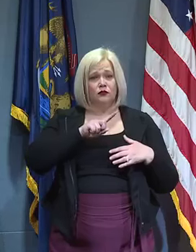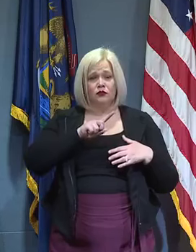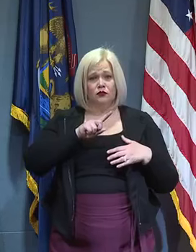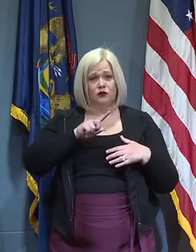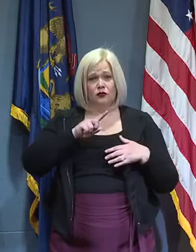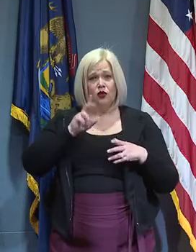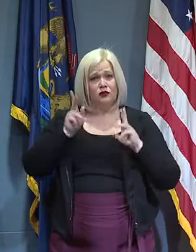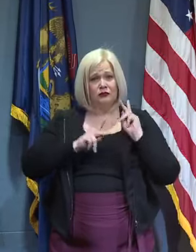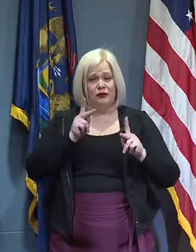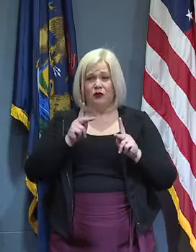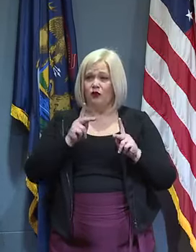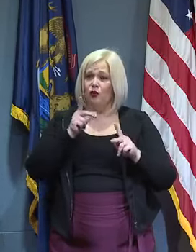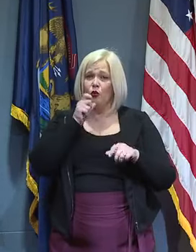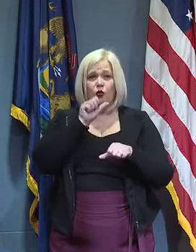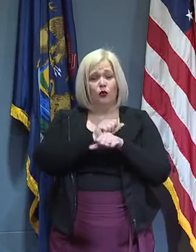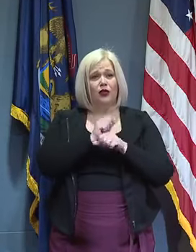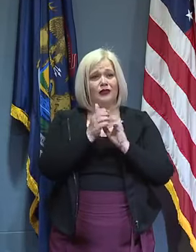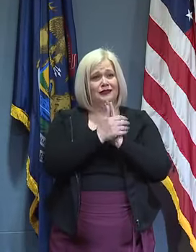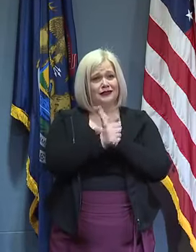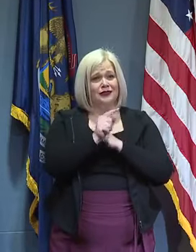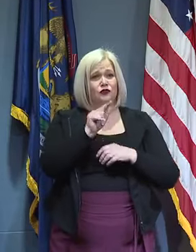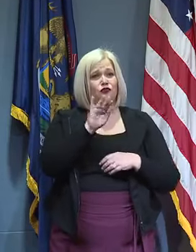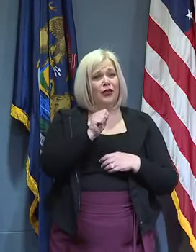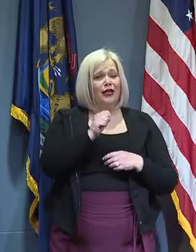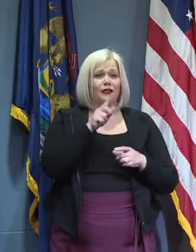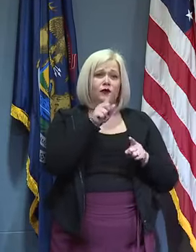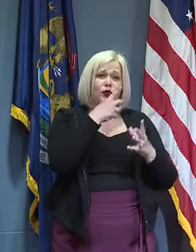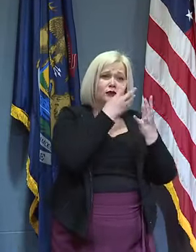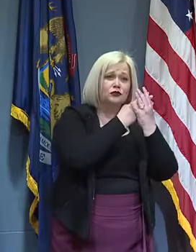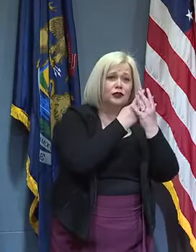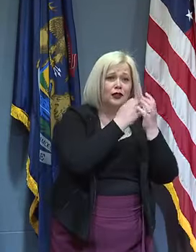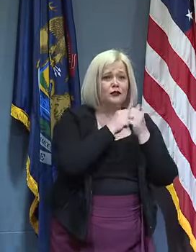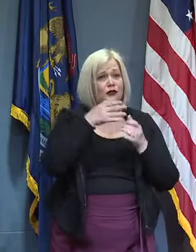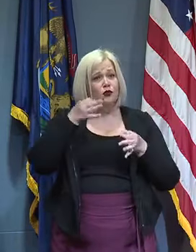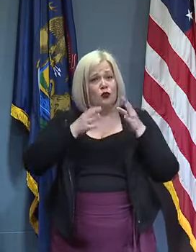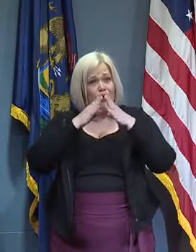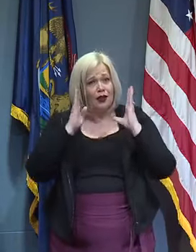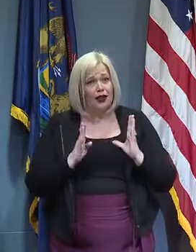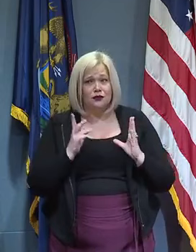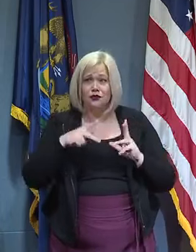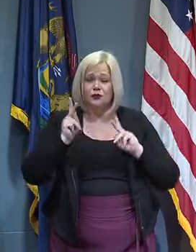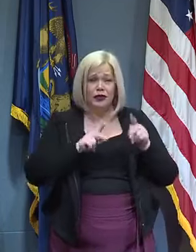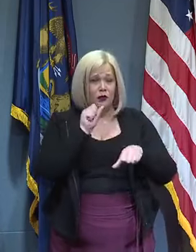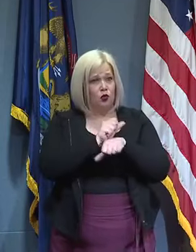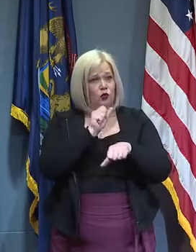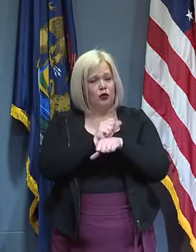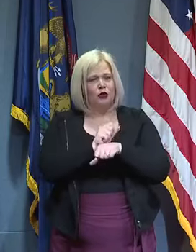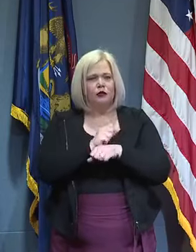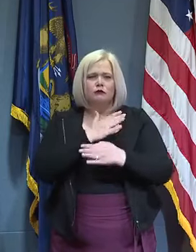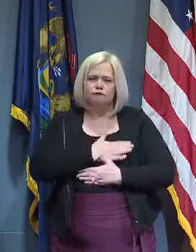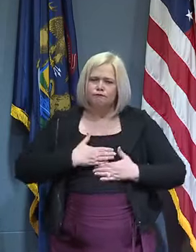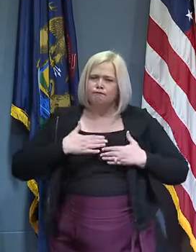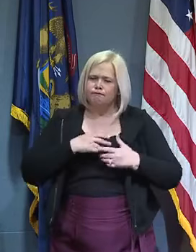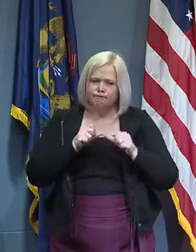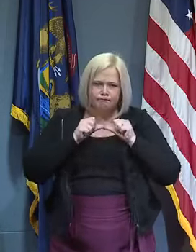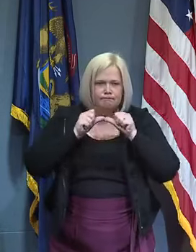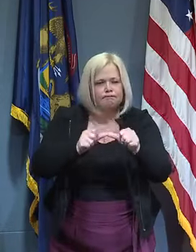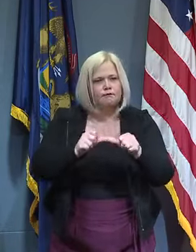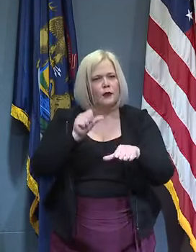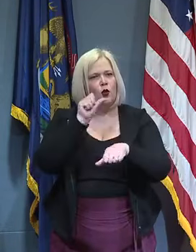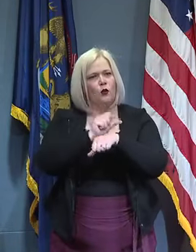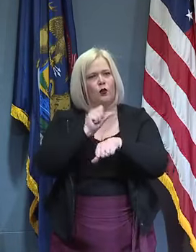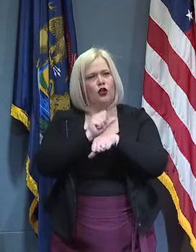our skilled trades at jails and courthouses. We appreciate your dedication and recognize